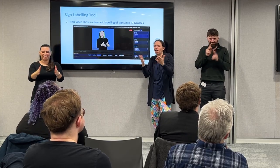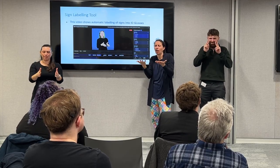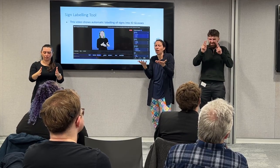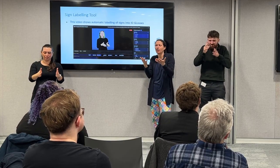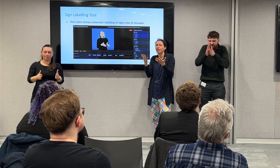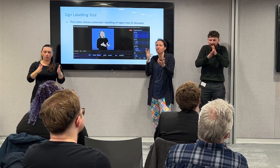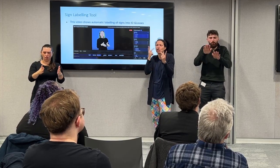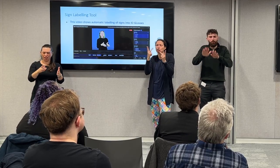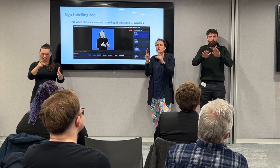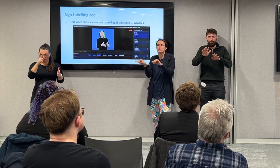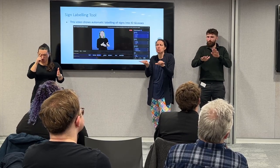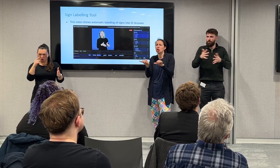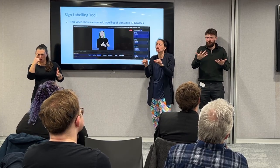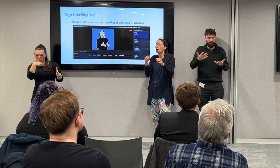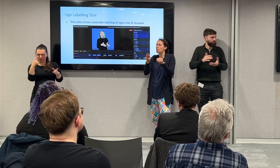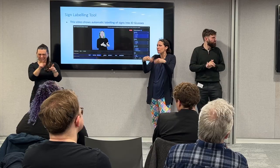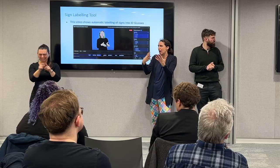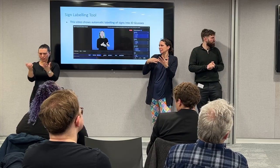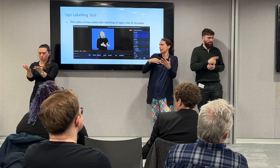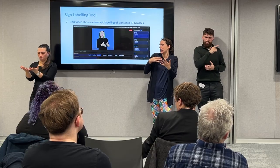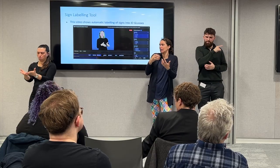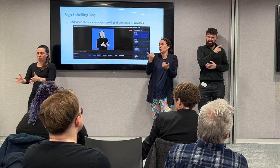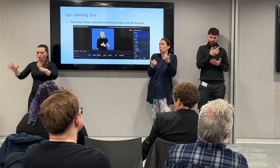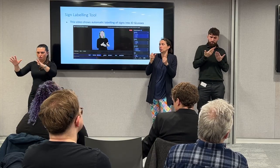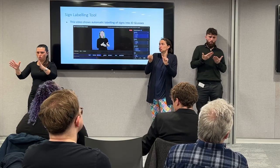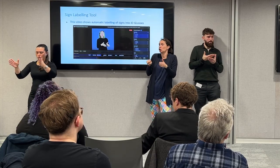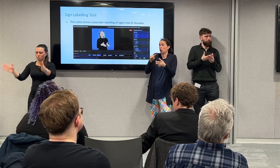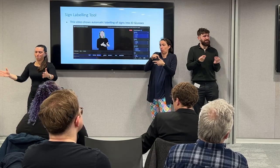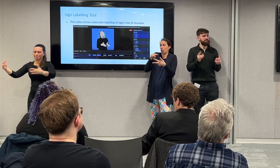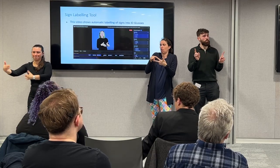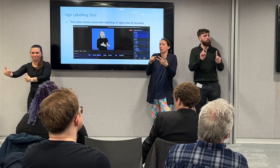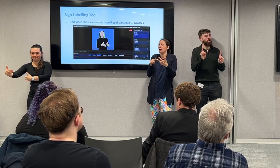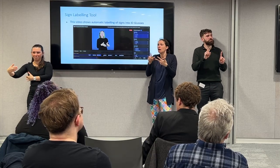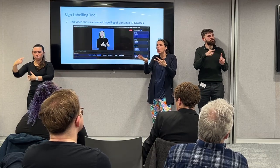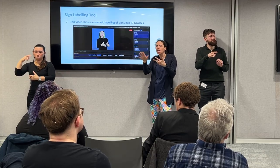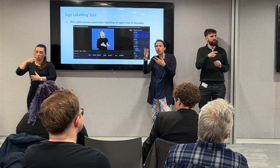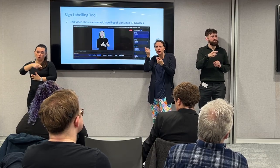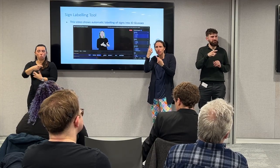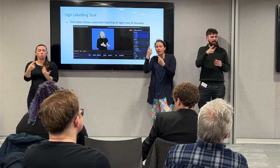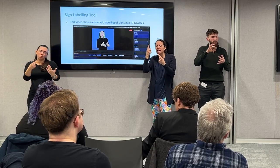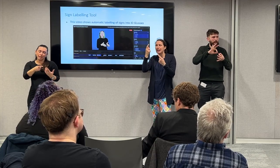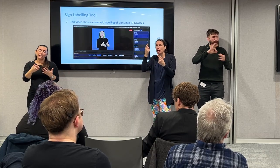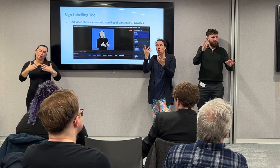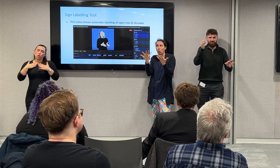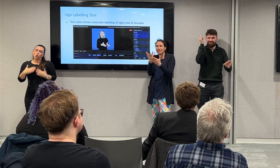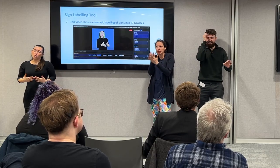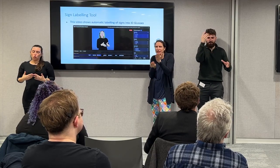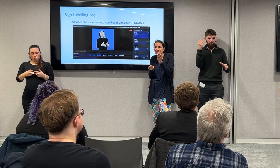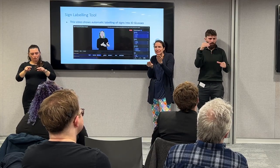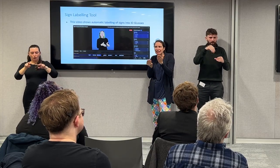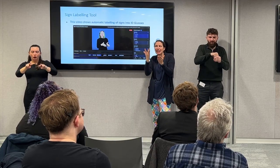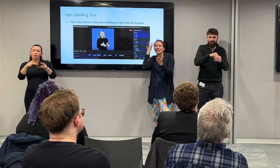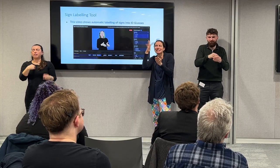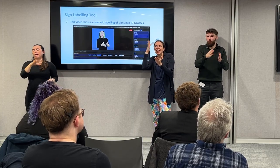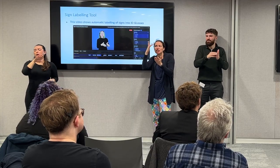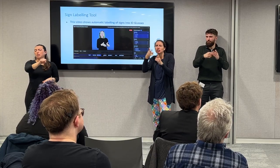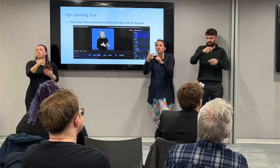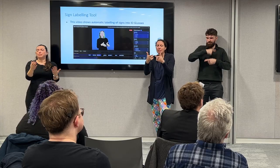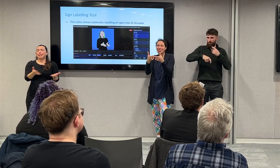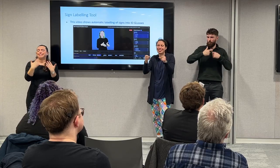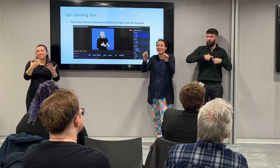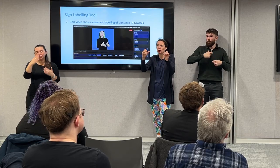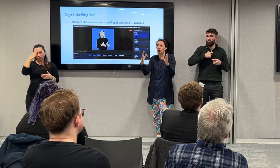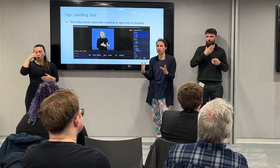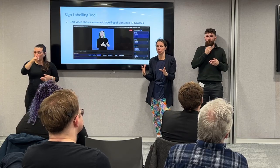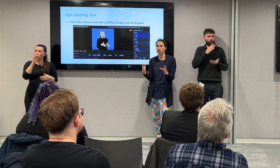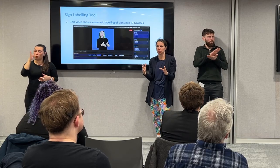And what's missing from this is the intelligence that is in the linguist, the fact that we use context. So the next stage to